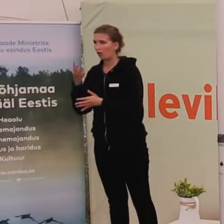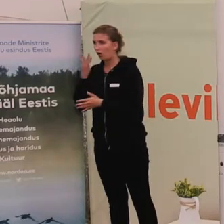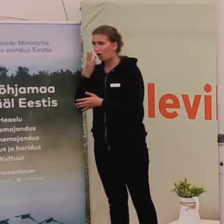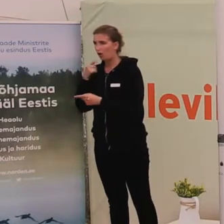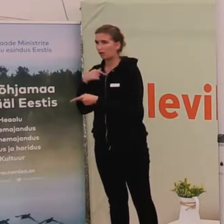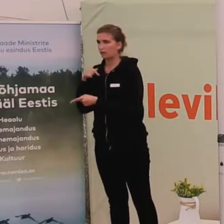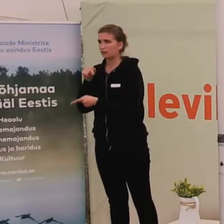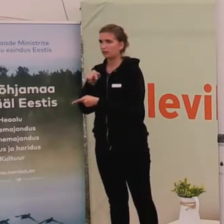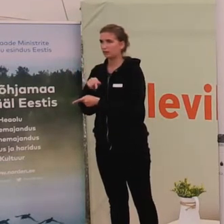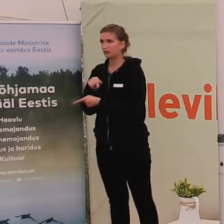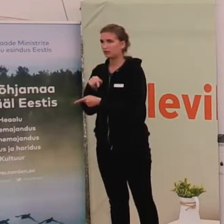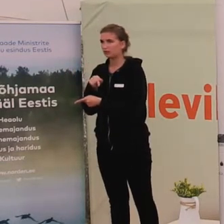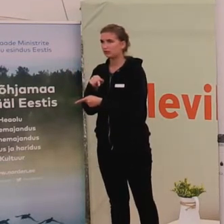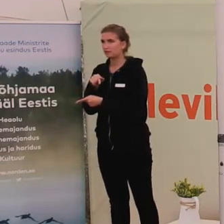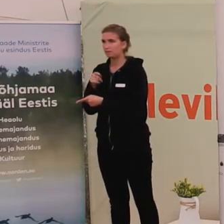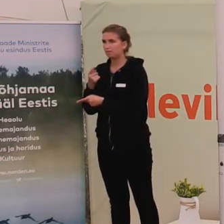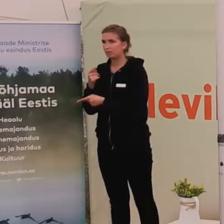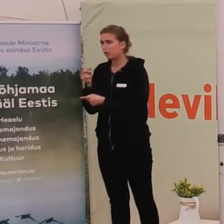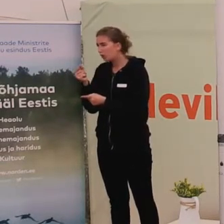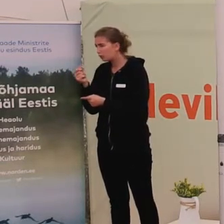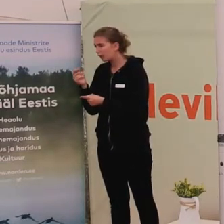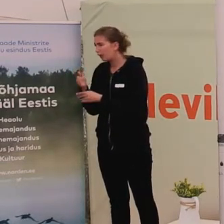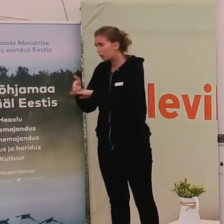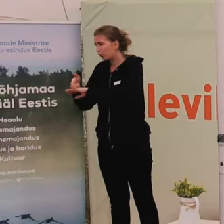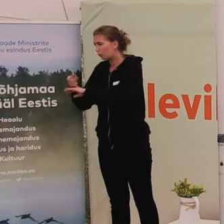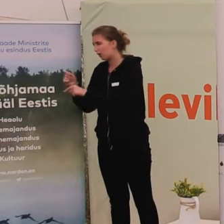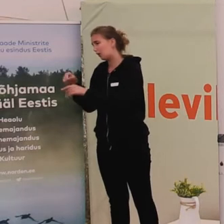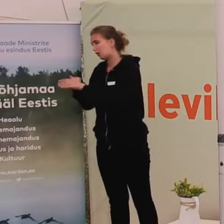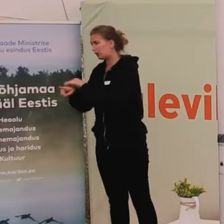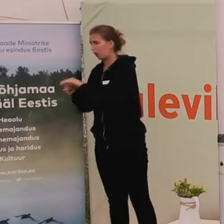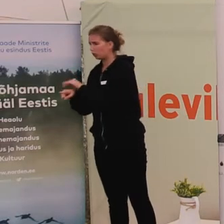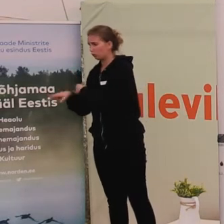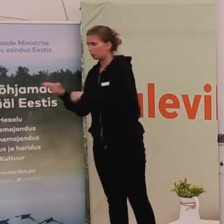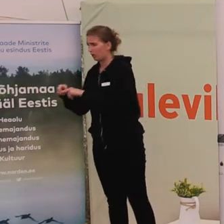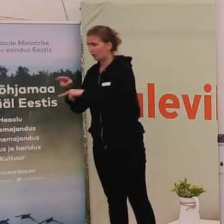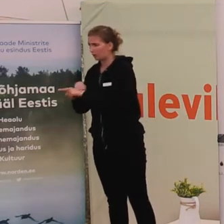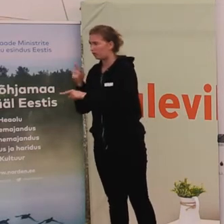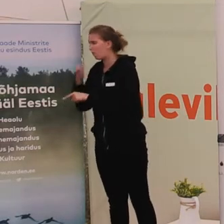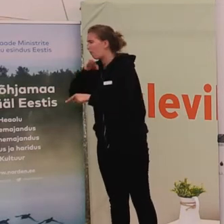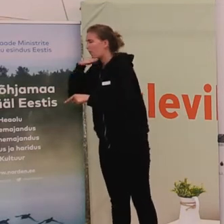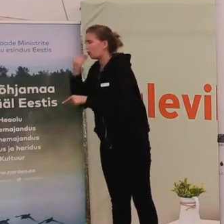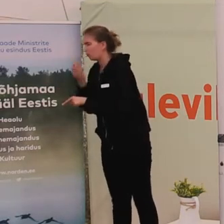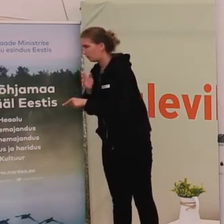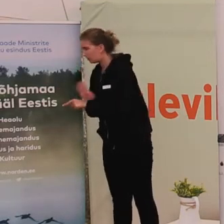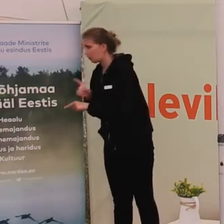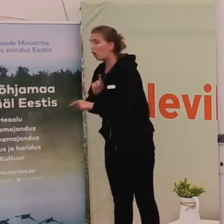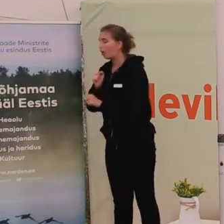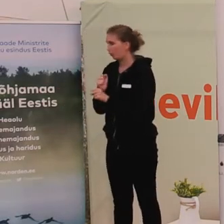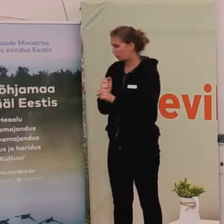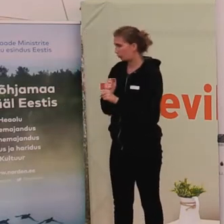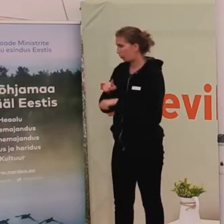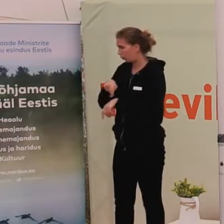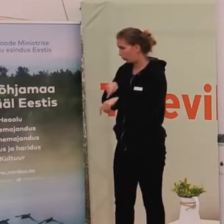little bit because we assumed some migration, but mm-hmm. not so much. But and mm-hmm. also reducing working hours. In two